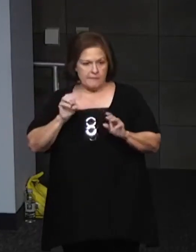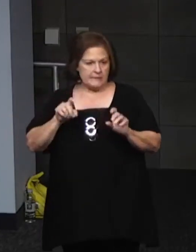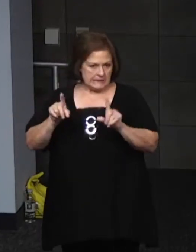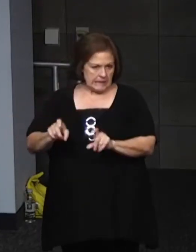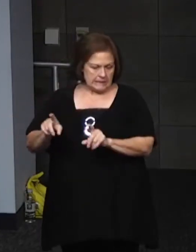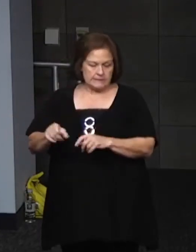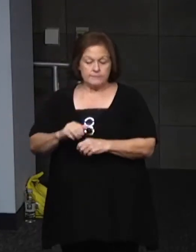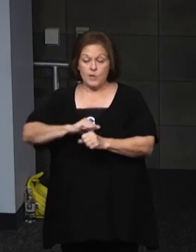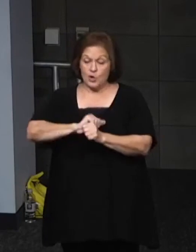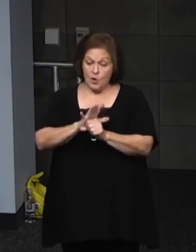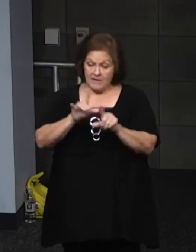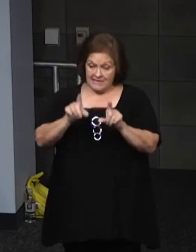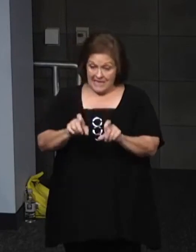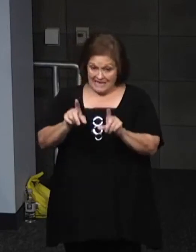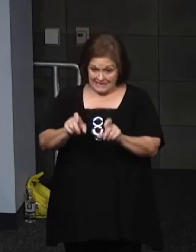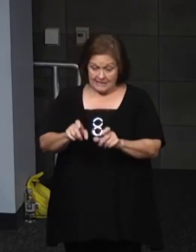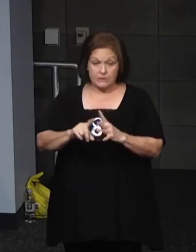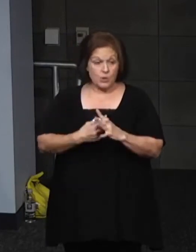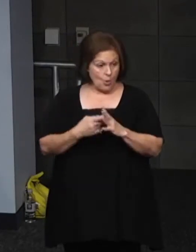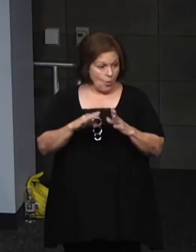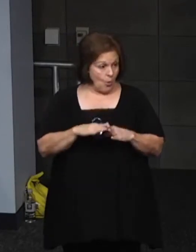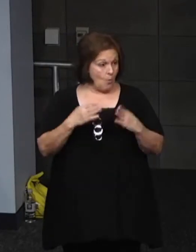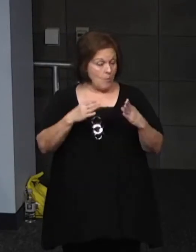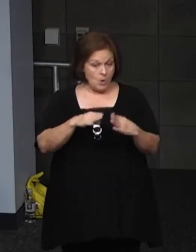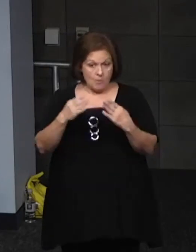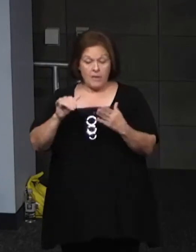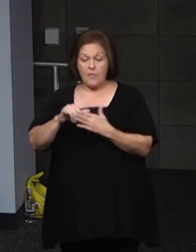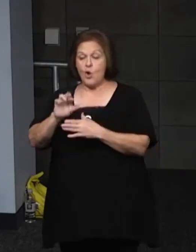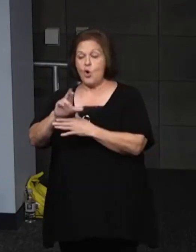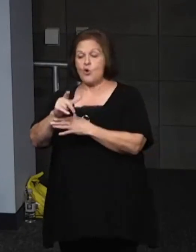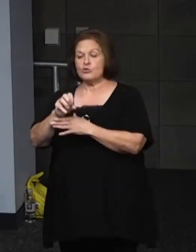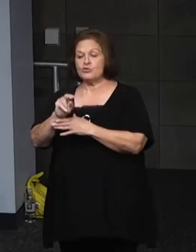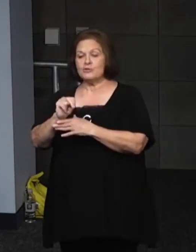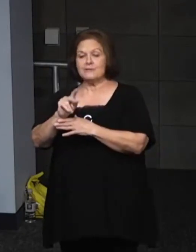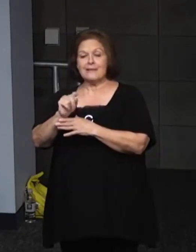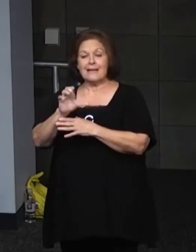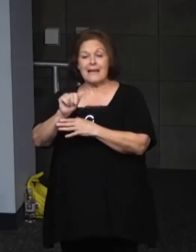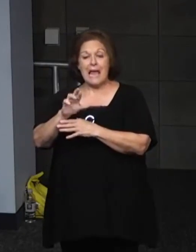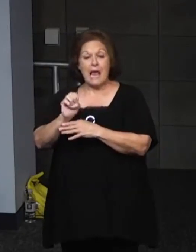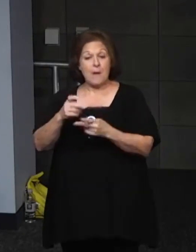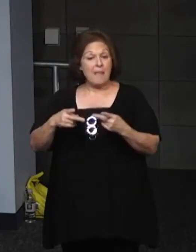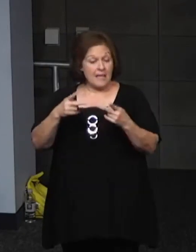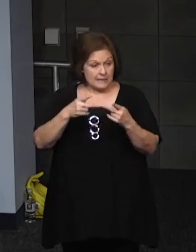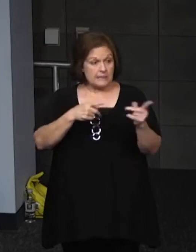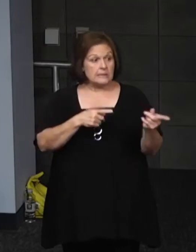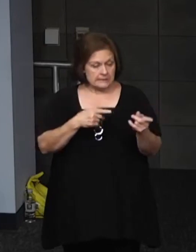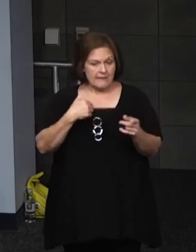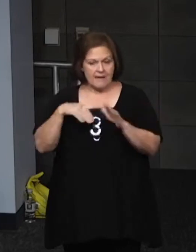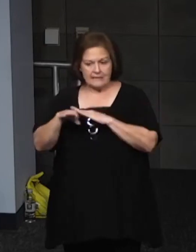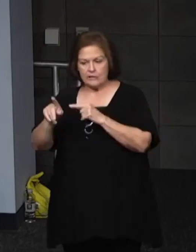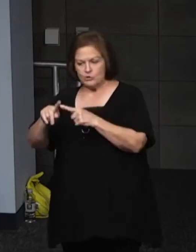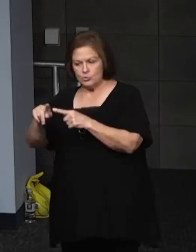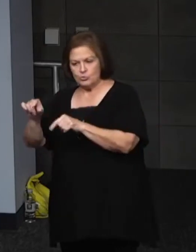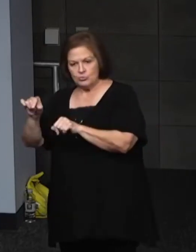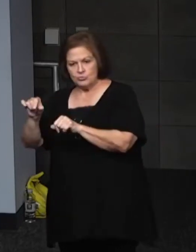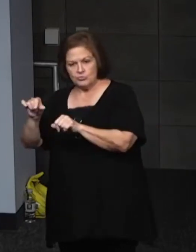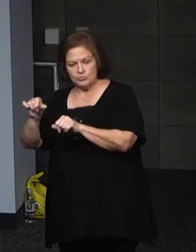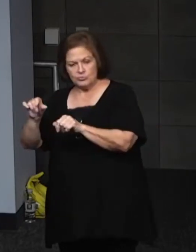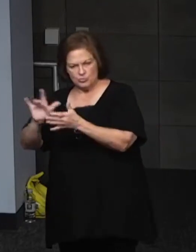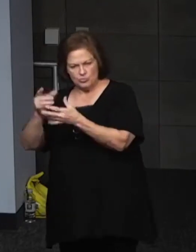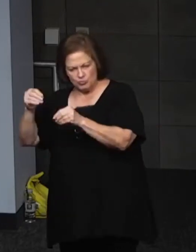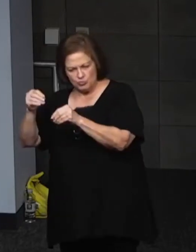COVID testing is beginning to open up, so these urgent cares I mentioned have access. Some of the pharmacies have access, and